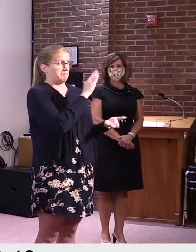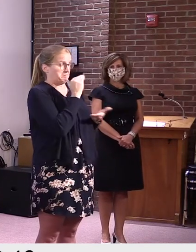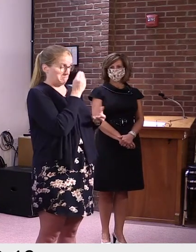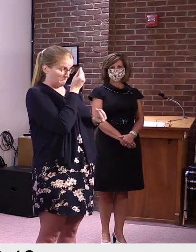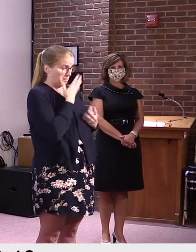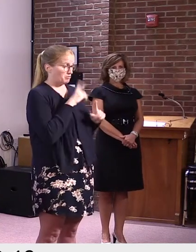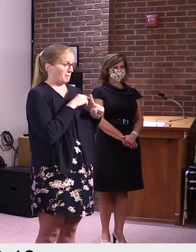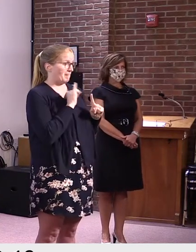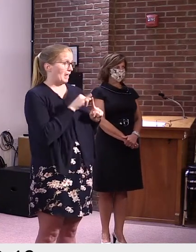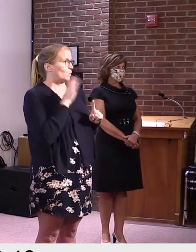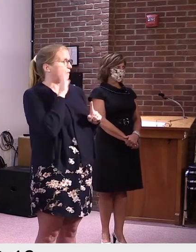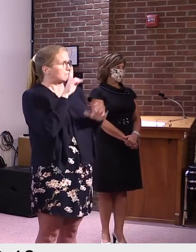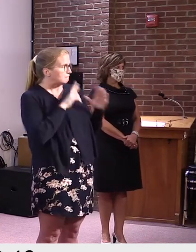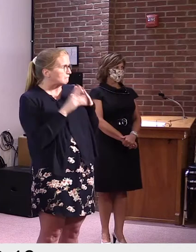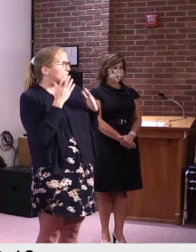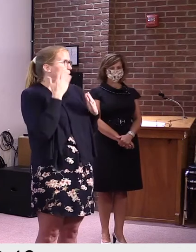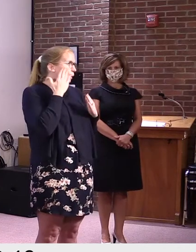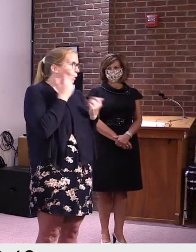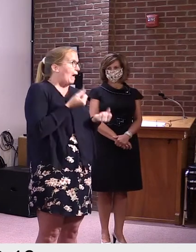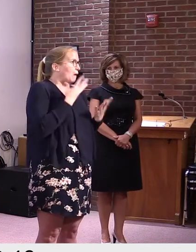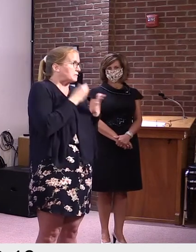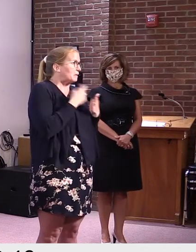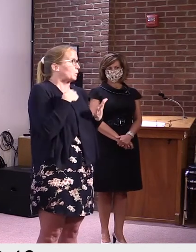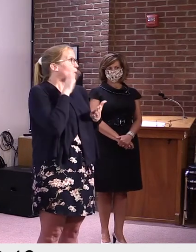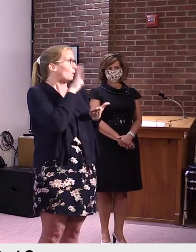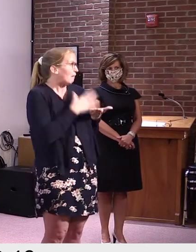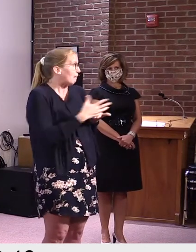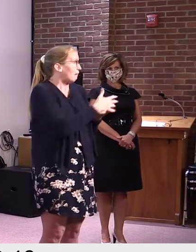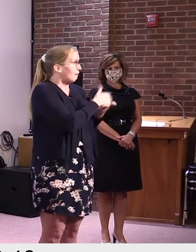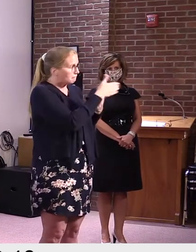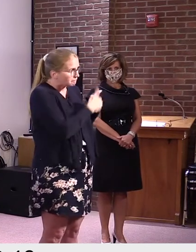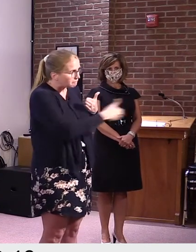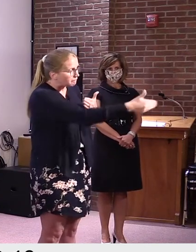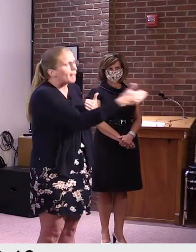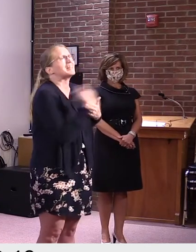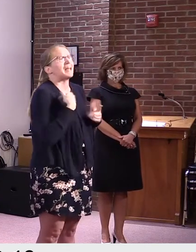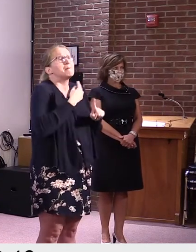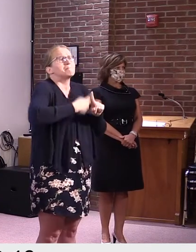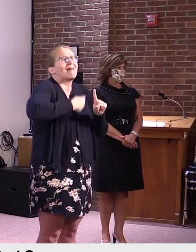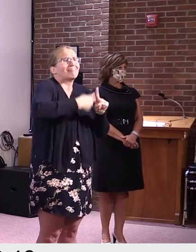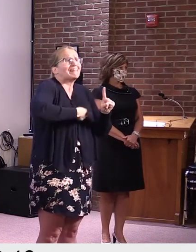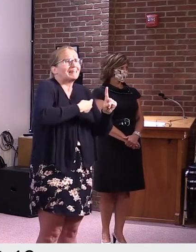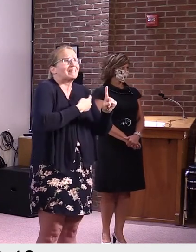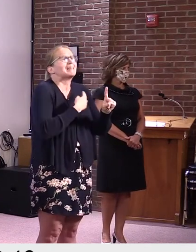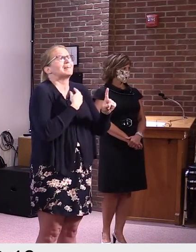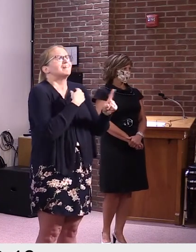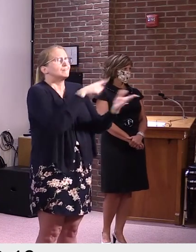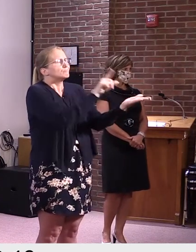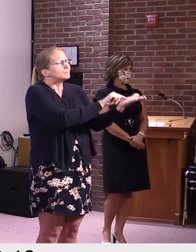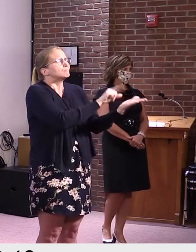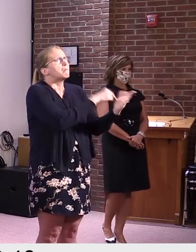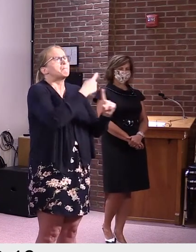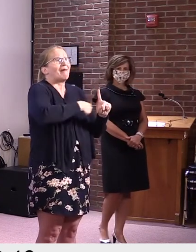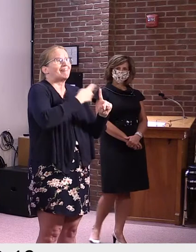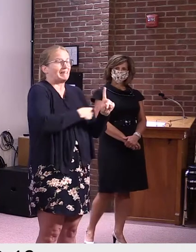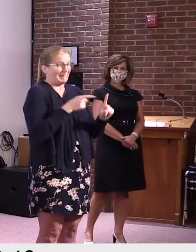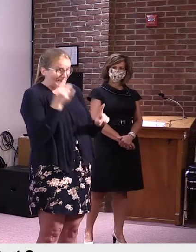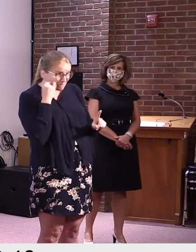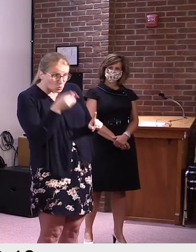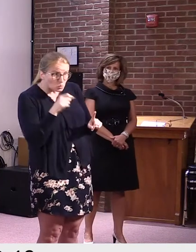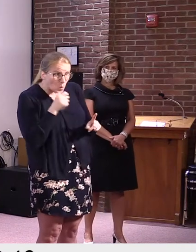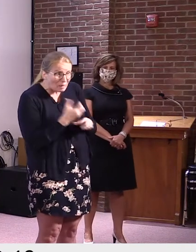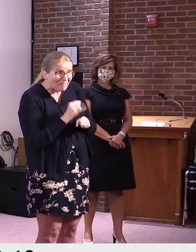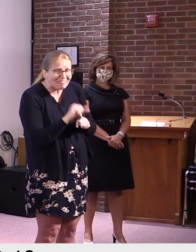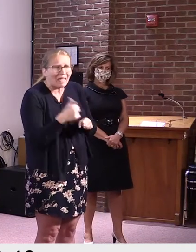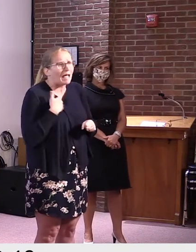on our budget. On a monthly basis, we look at our revenues, and there is a monthly press release that comes out. And if you don't get that, we'd be happy to